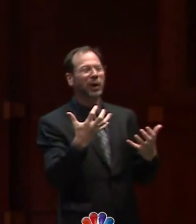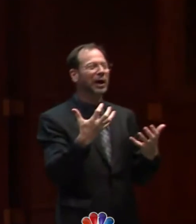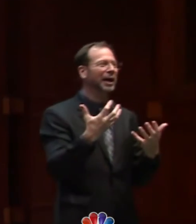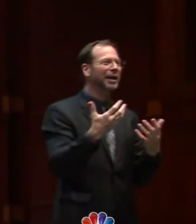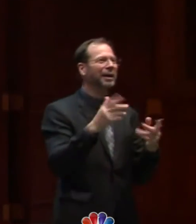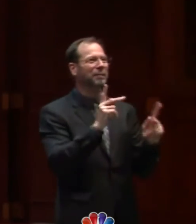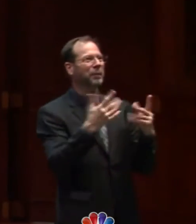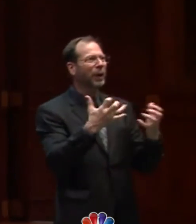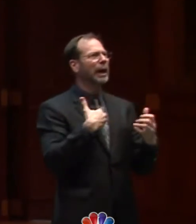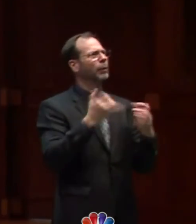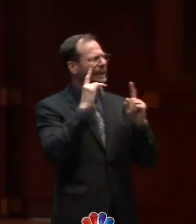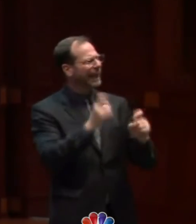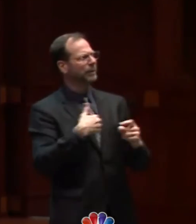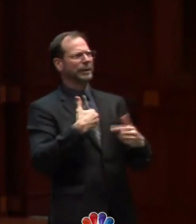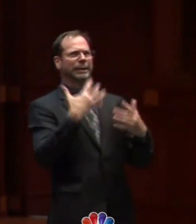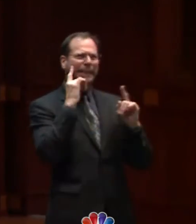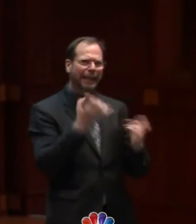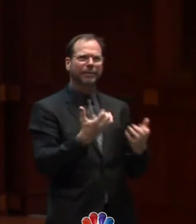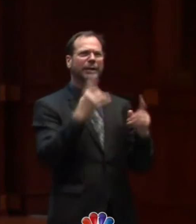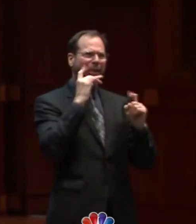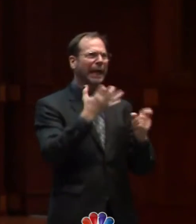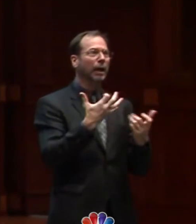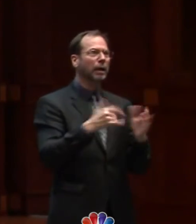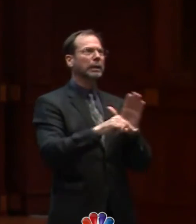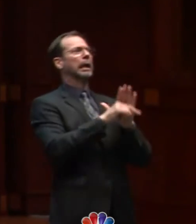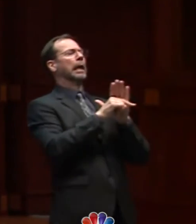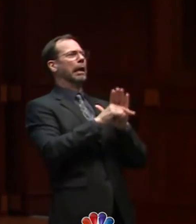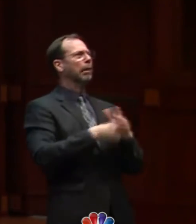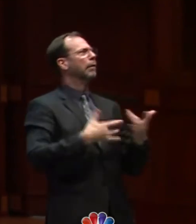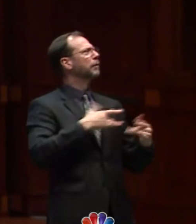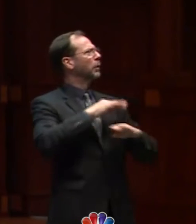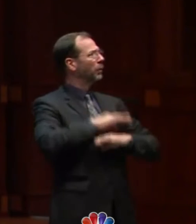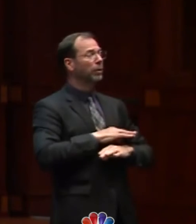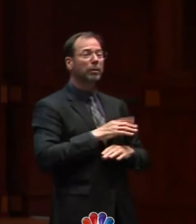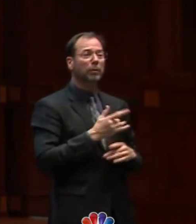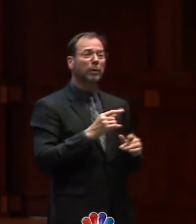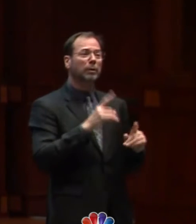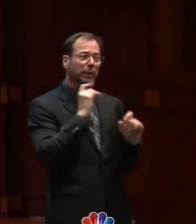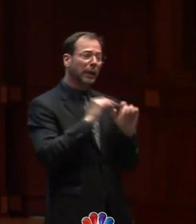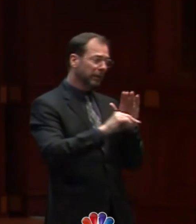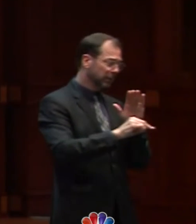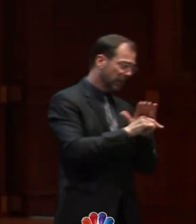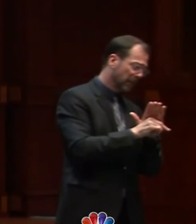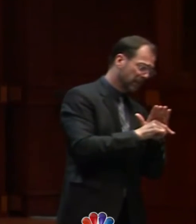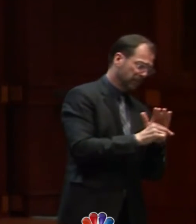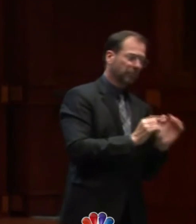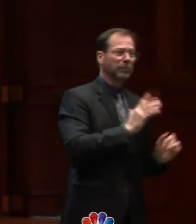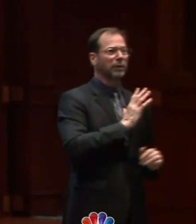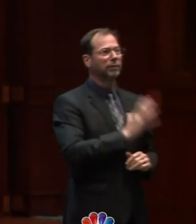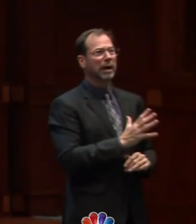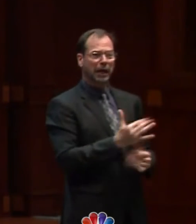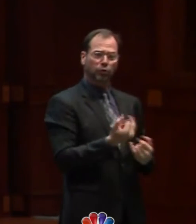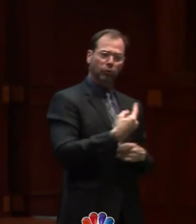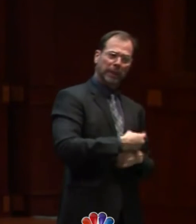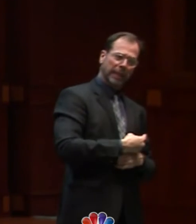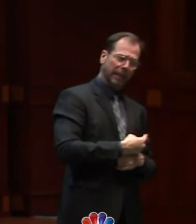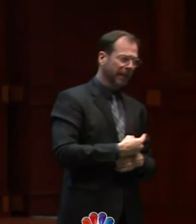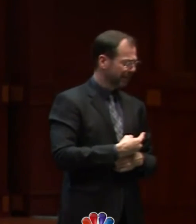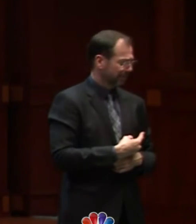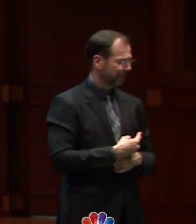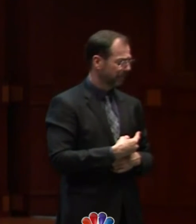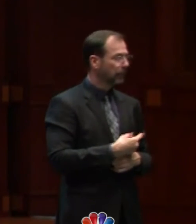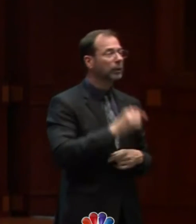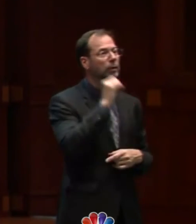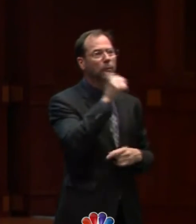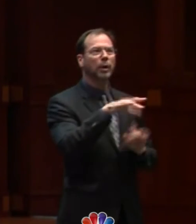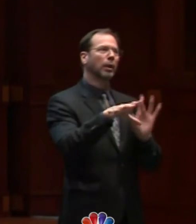test. And for everyone who tests negative, that's good for that day and that day only, because you could be negative today but